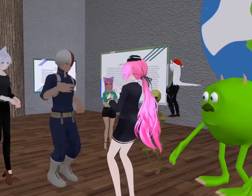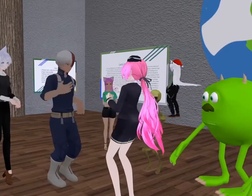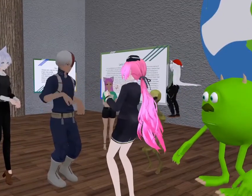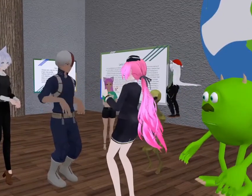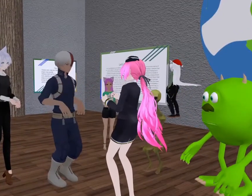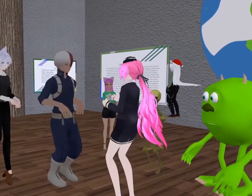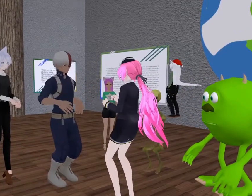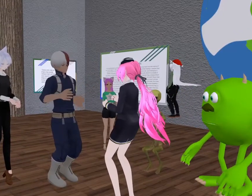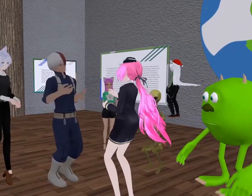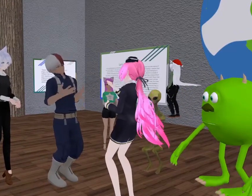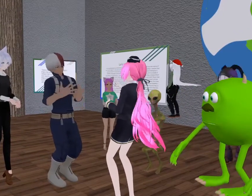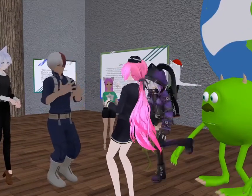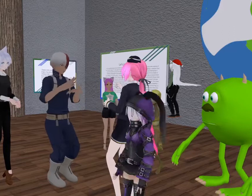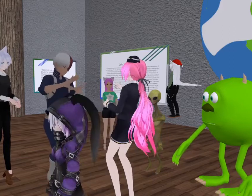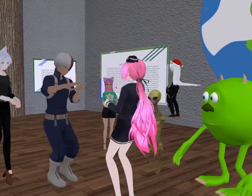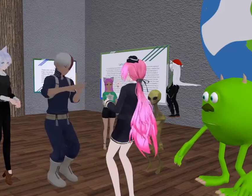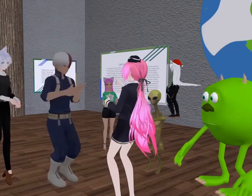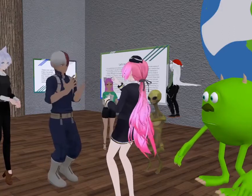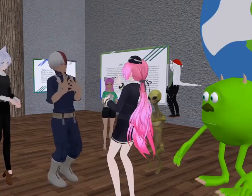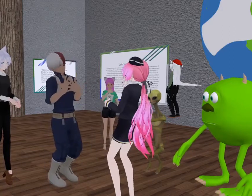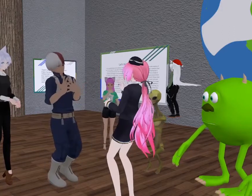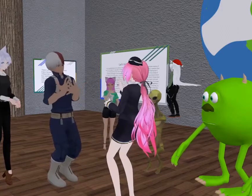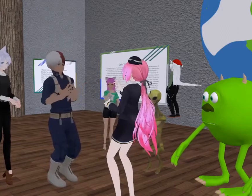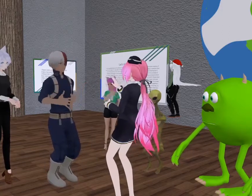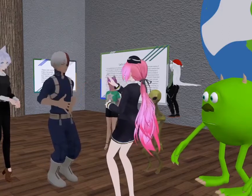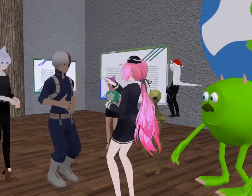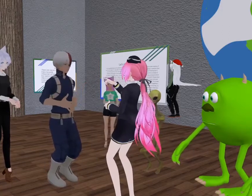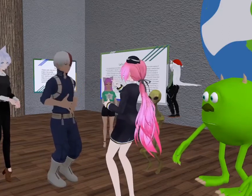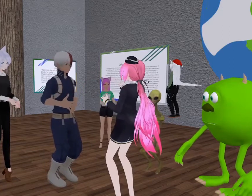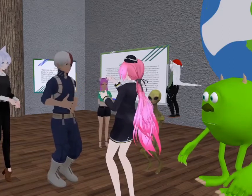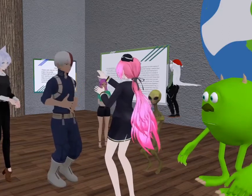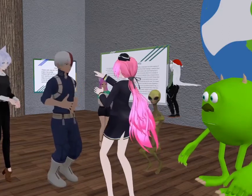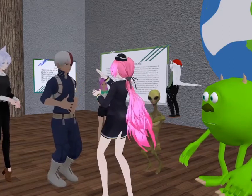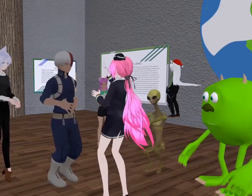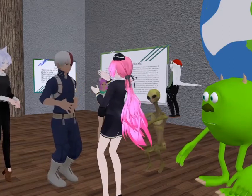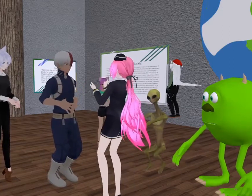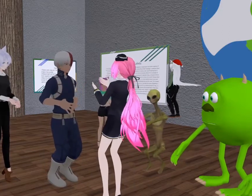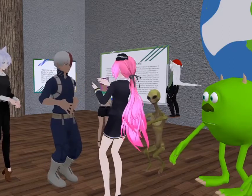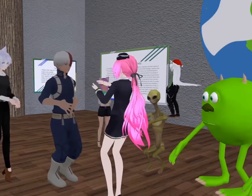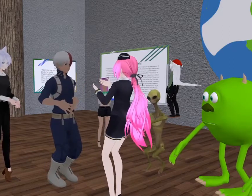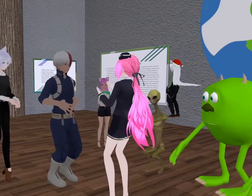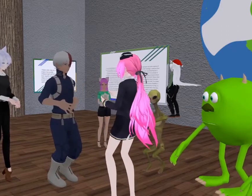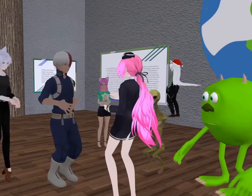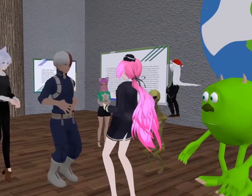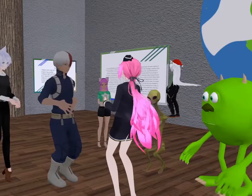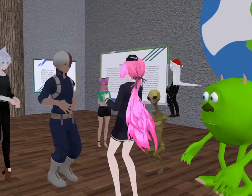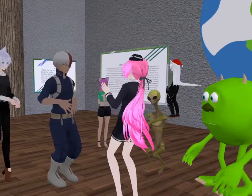to be with her. And you know, like two it people, was and then those restaurant two theme, people and then leave you. You she know, said, like "Oh, that. you just be the Yeah, cook. you know, You like just be the cook." two people, So, and then they leave you, and